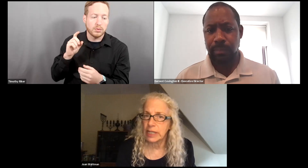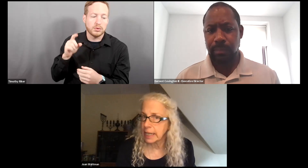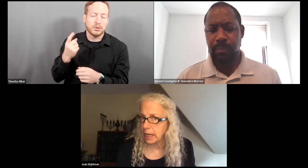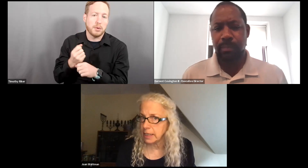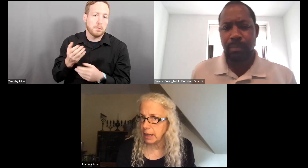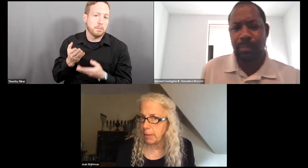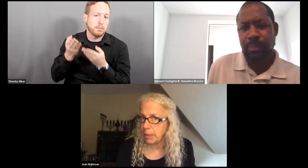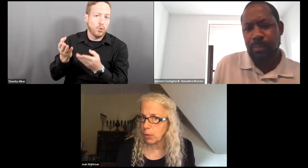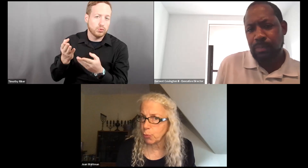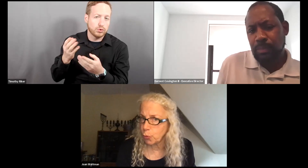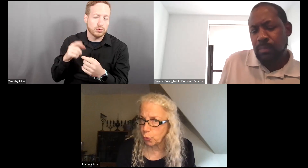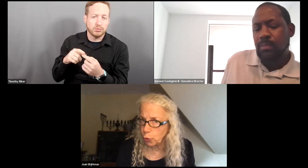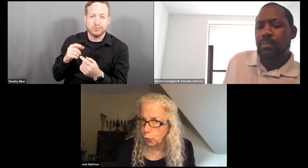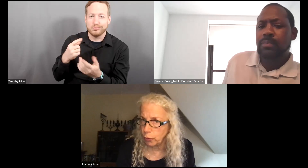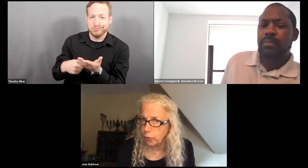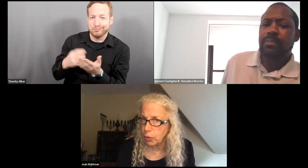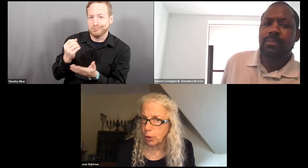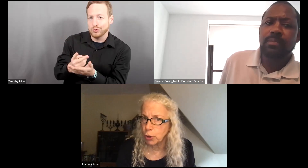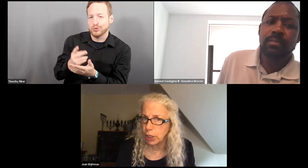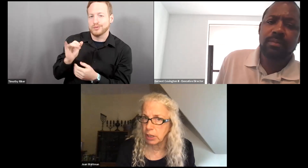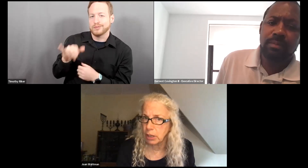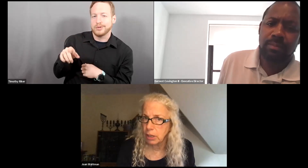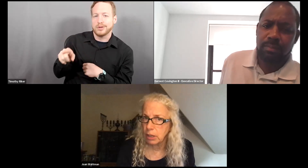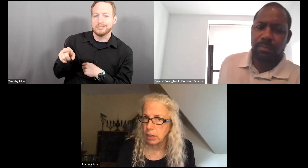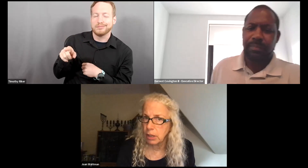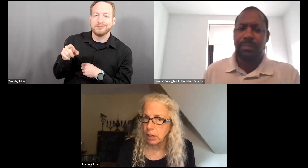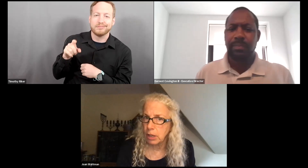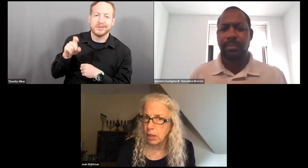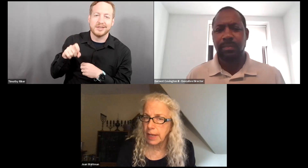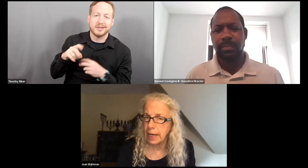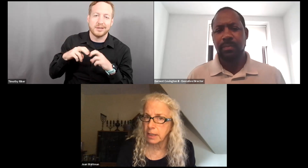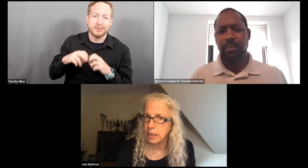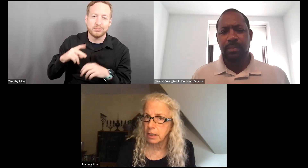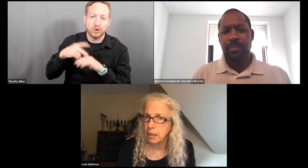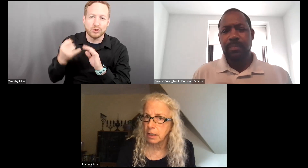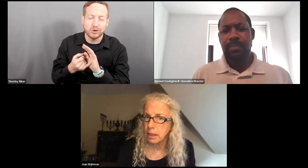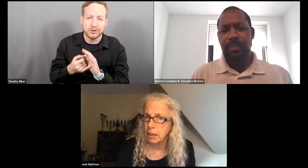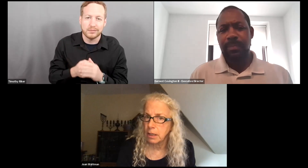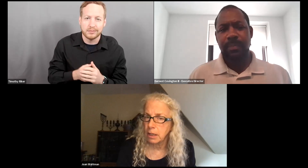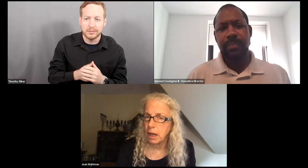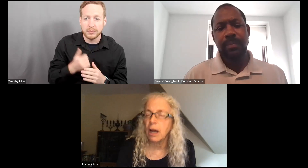we could discuss and then maybe approve the motion that